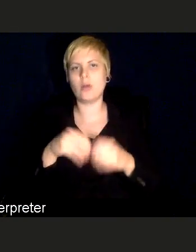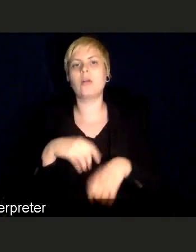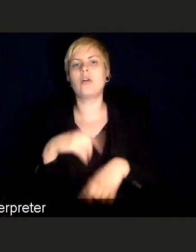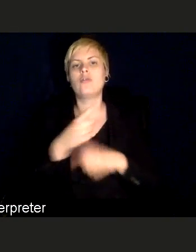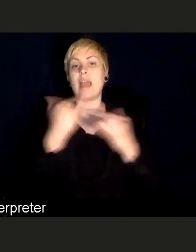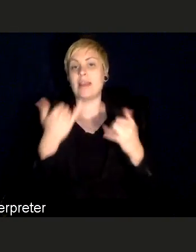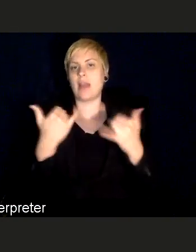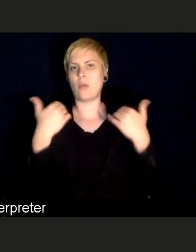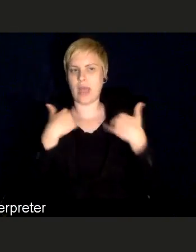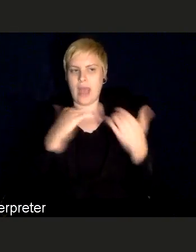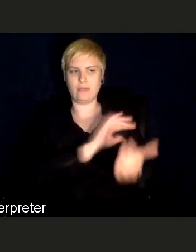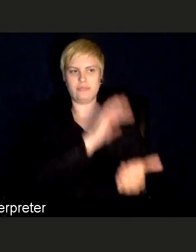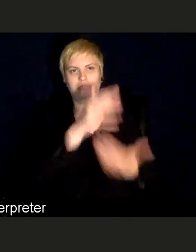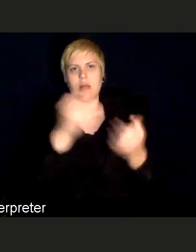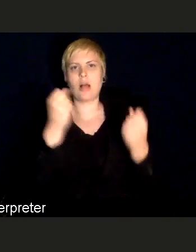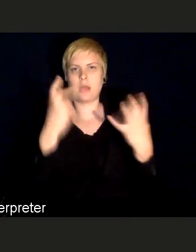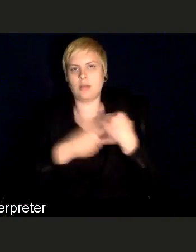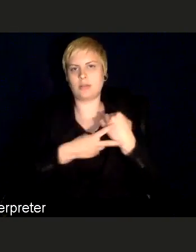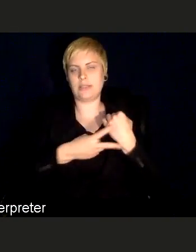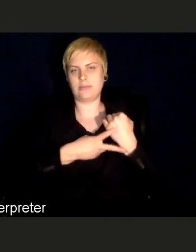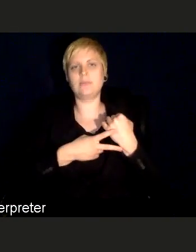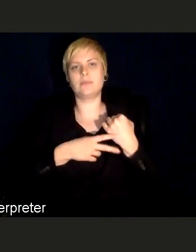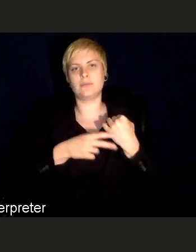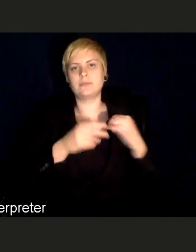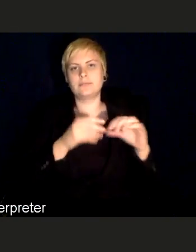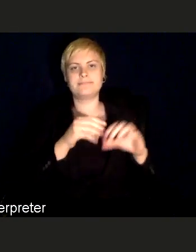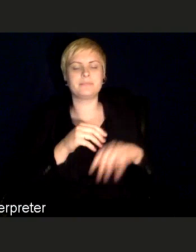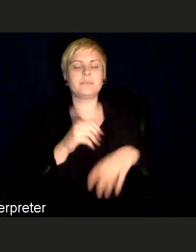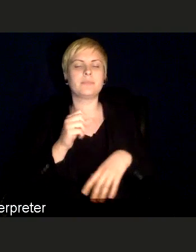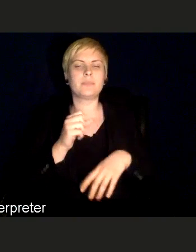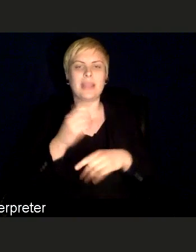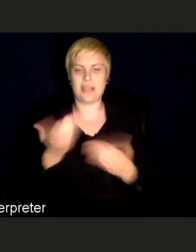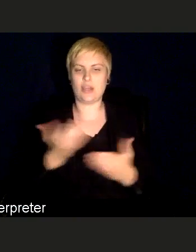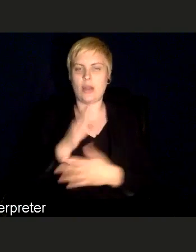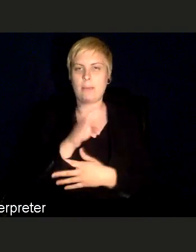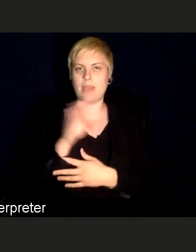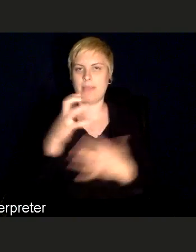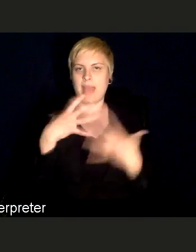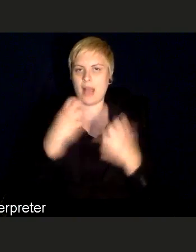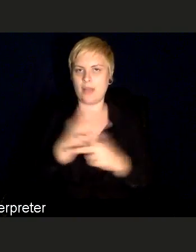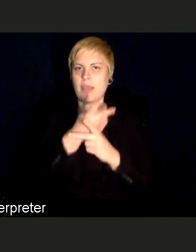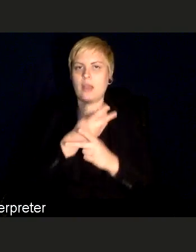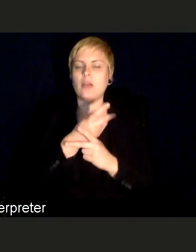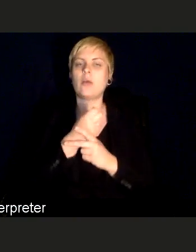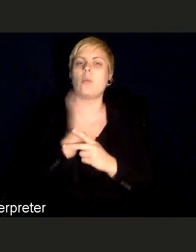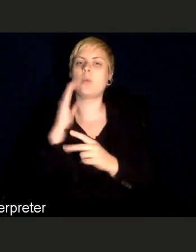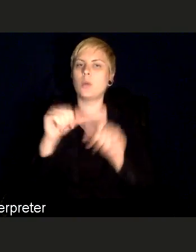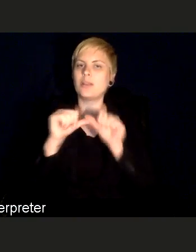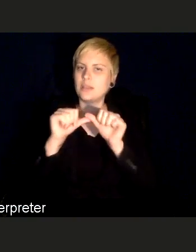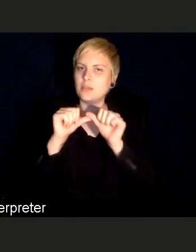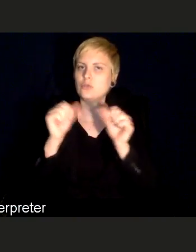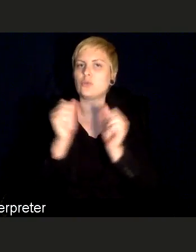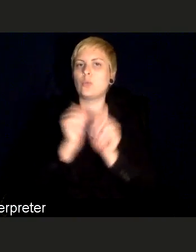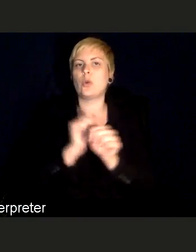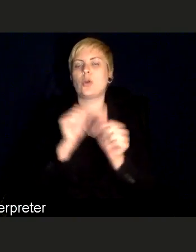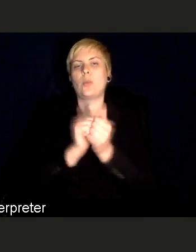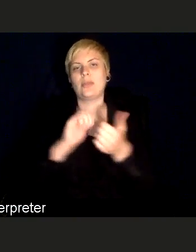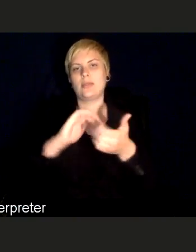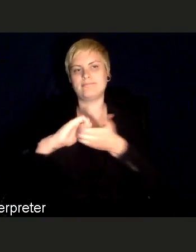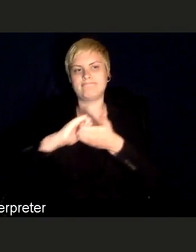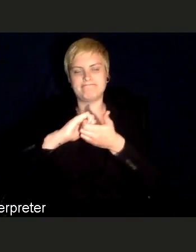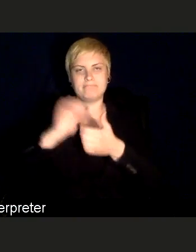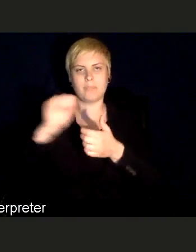of devices here at Beebe Healthcare. And I think that we will continue to work with our colleagues at the state to continue to move